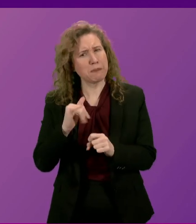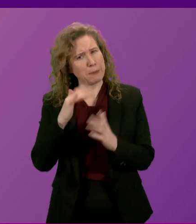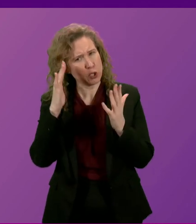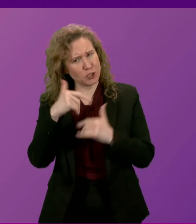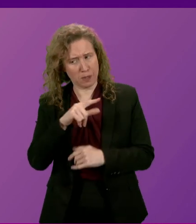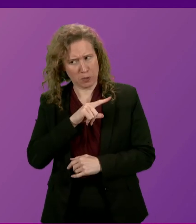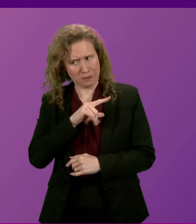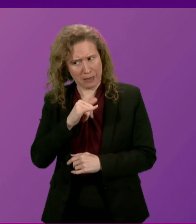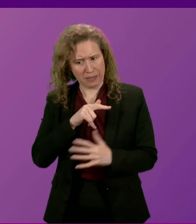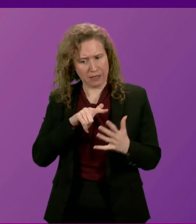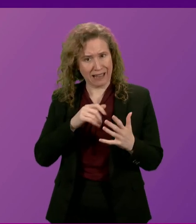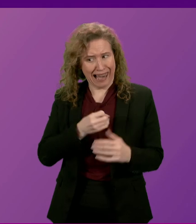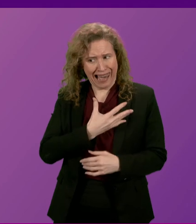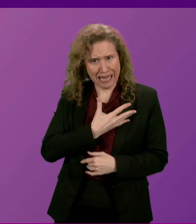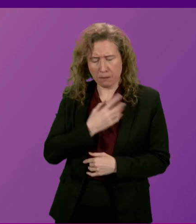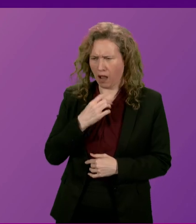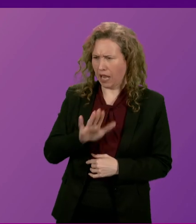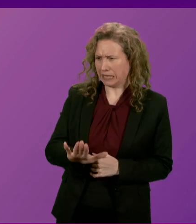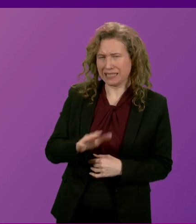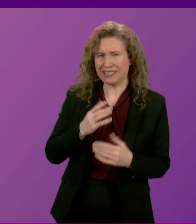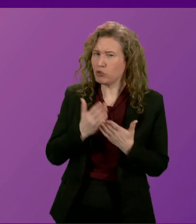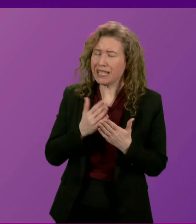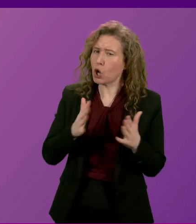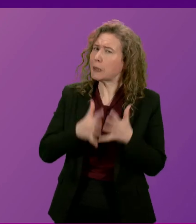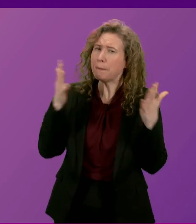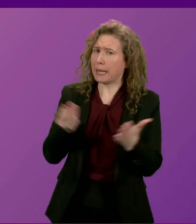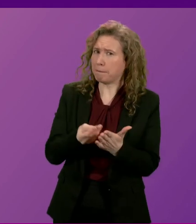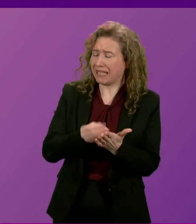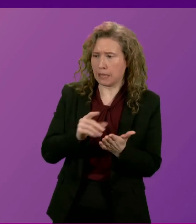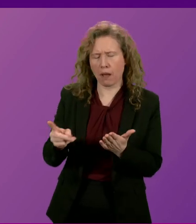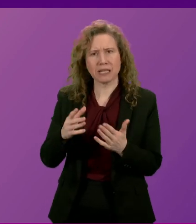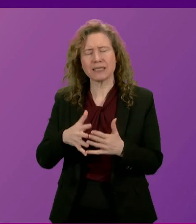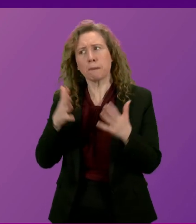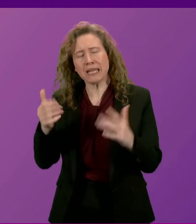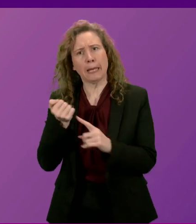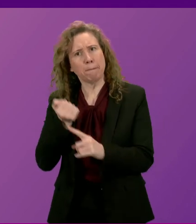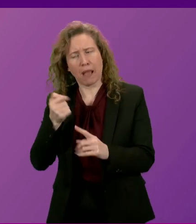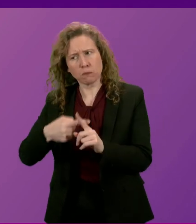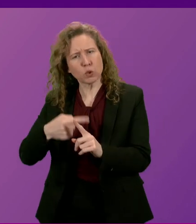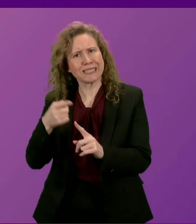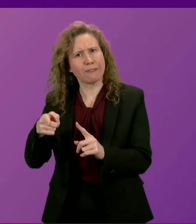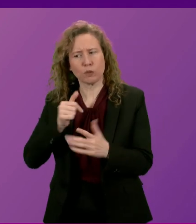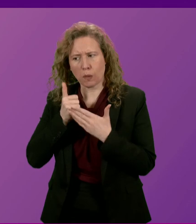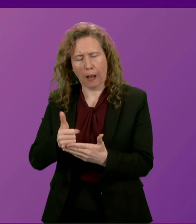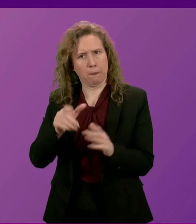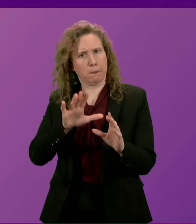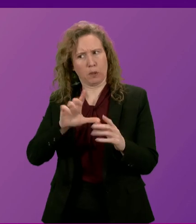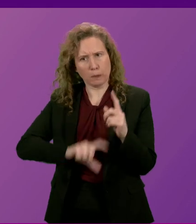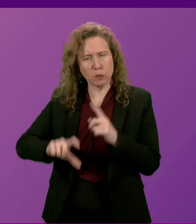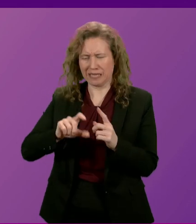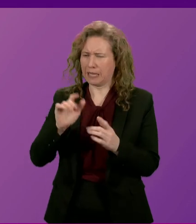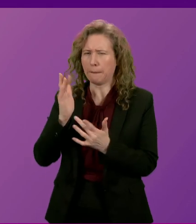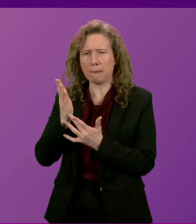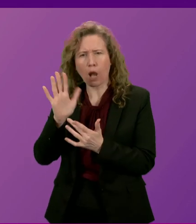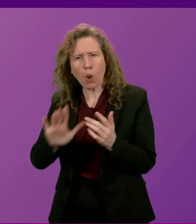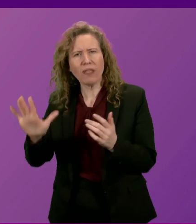be shortchanging Scotland in this very modest investment, which has such a positive impact on communities, particularly across Midlothian and